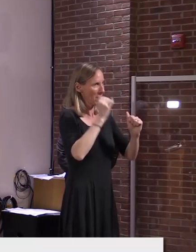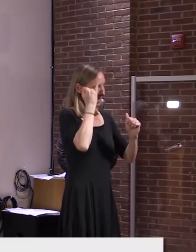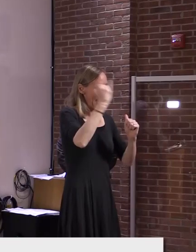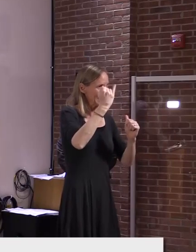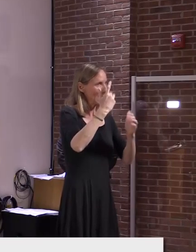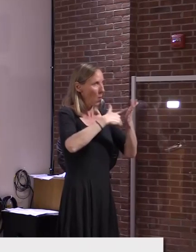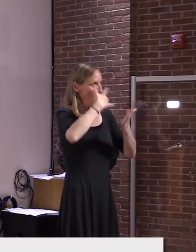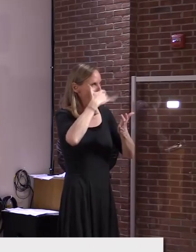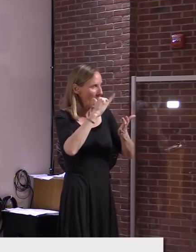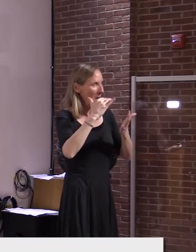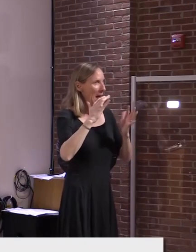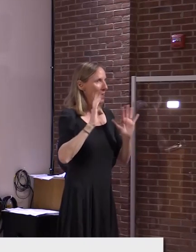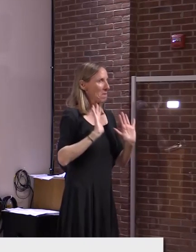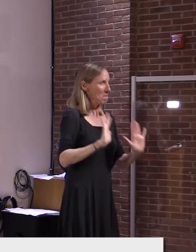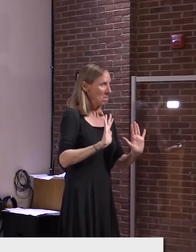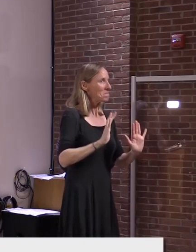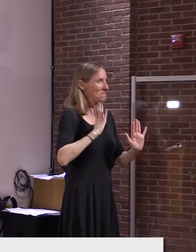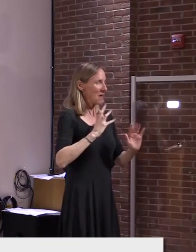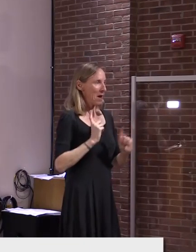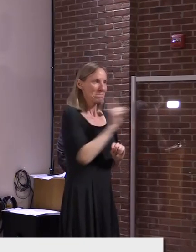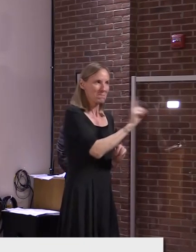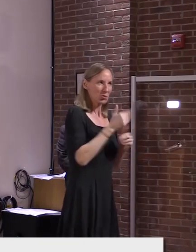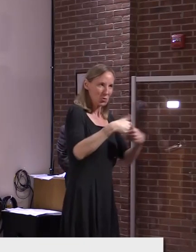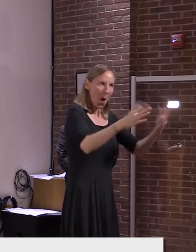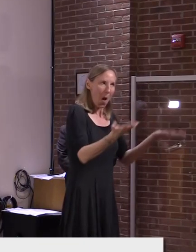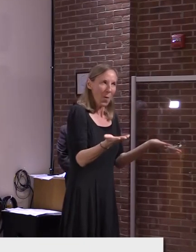of the fact that they are going to get it.